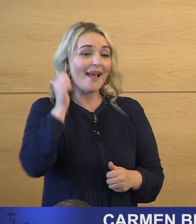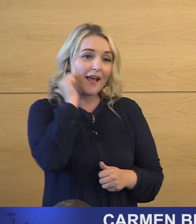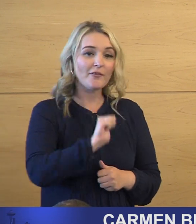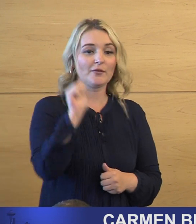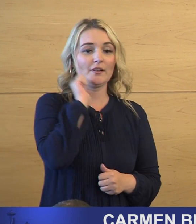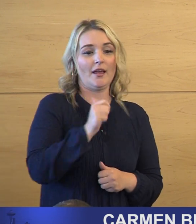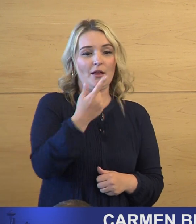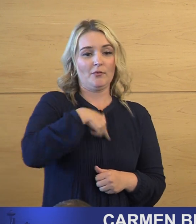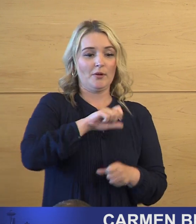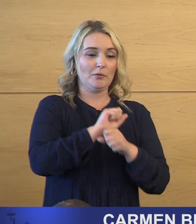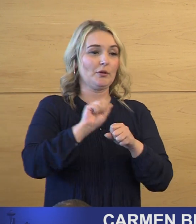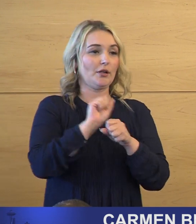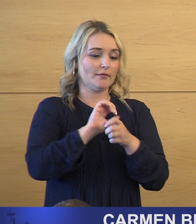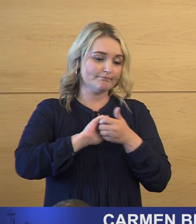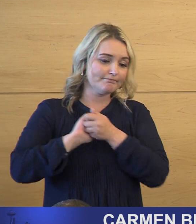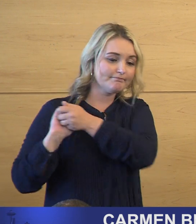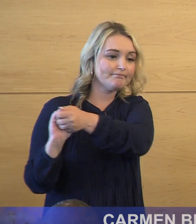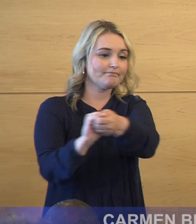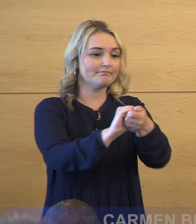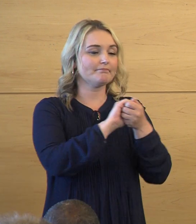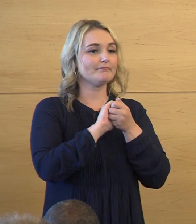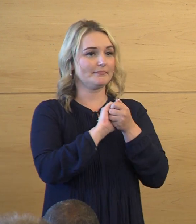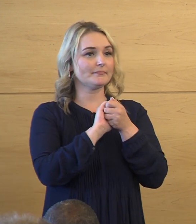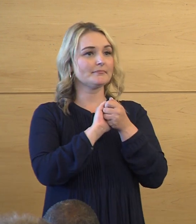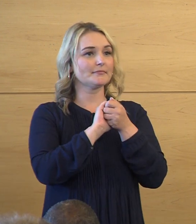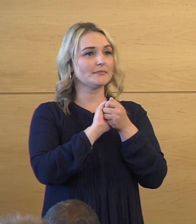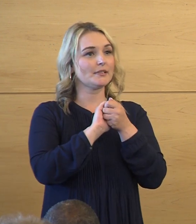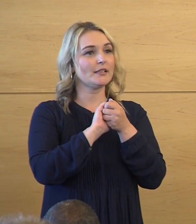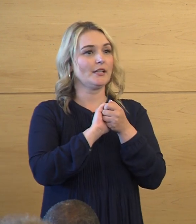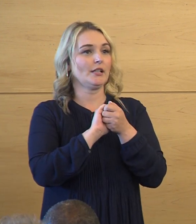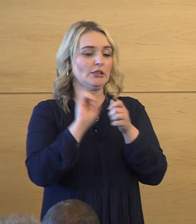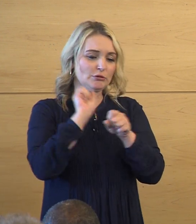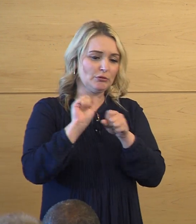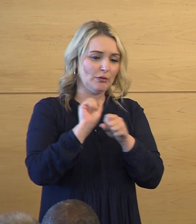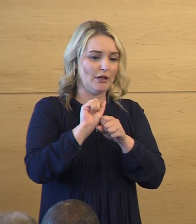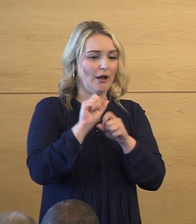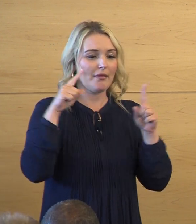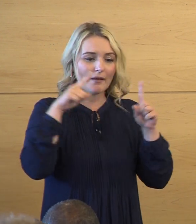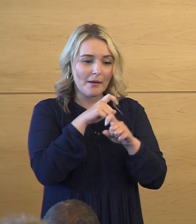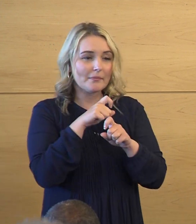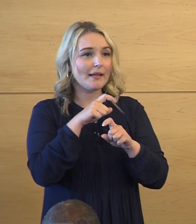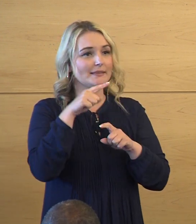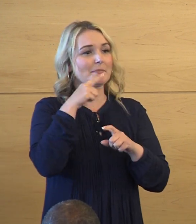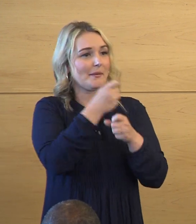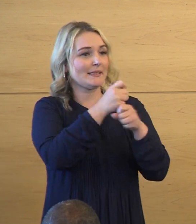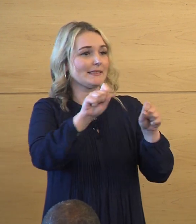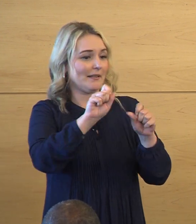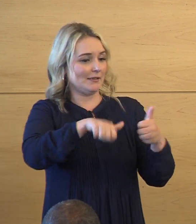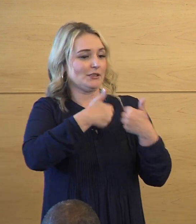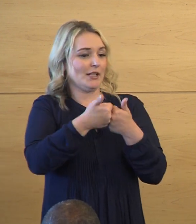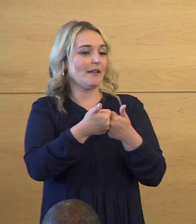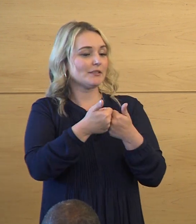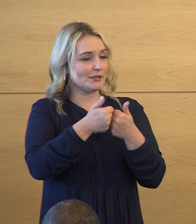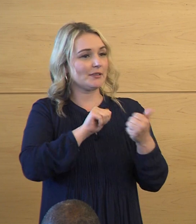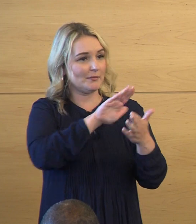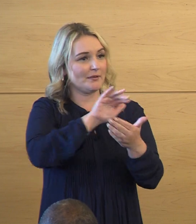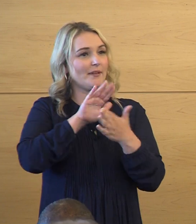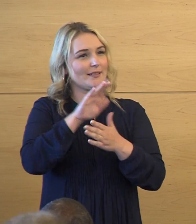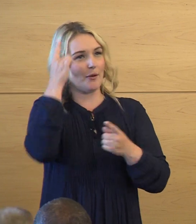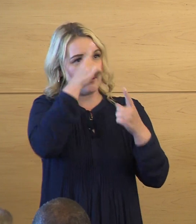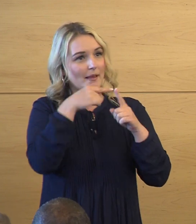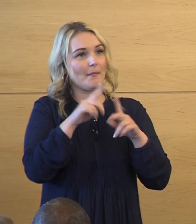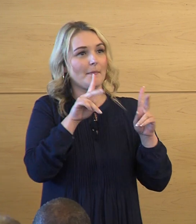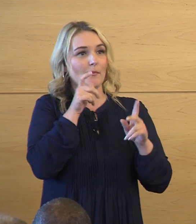work together toward meeting these complex public safety challenges, I will be thinking about the people who are standing here with me